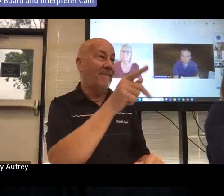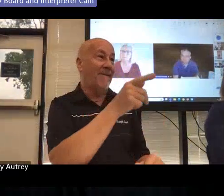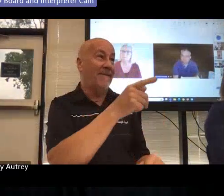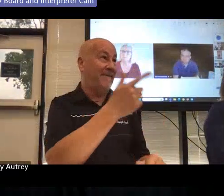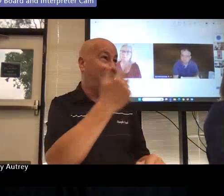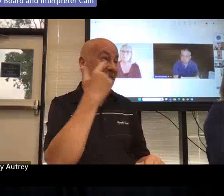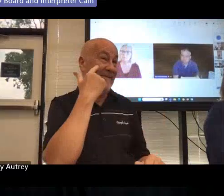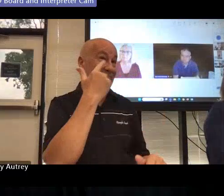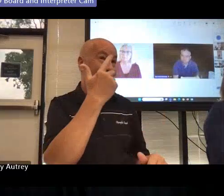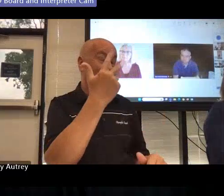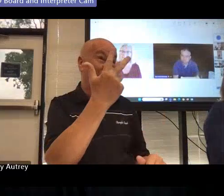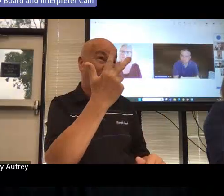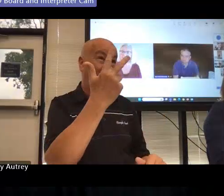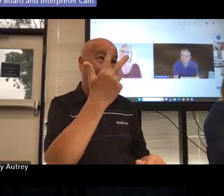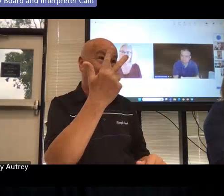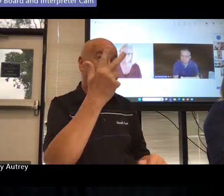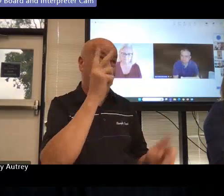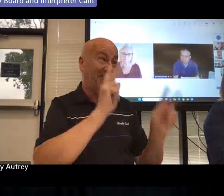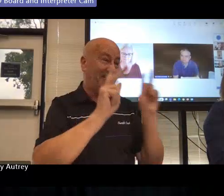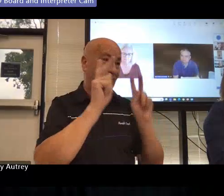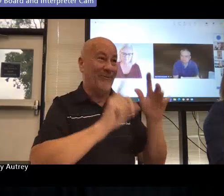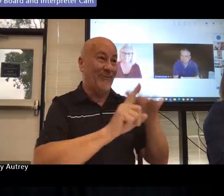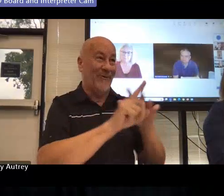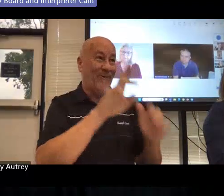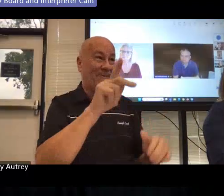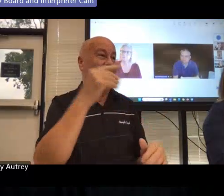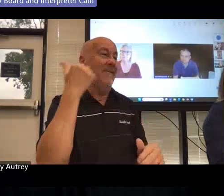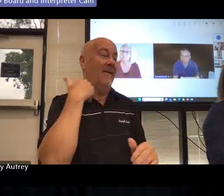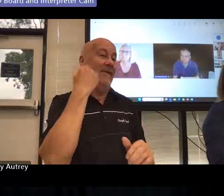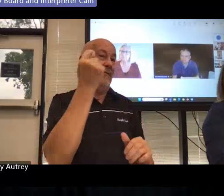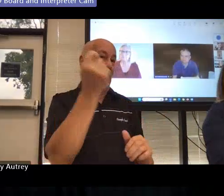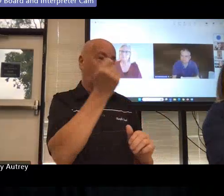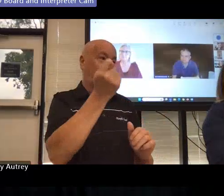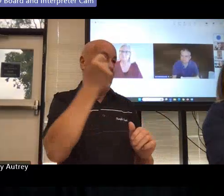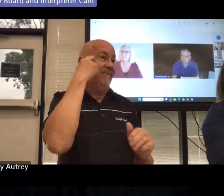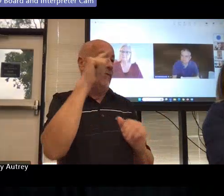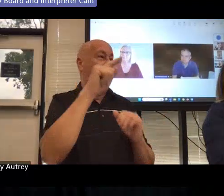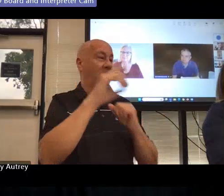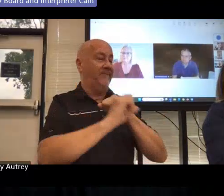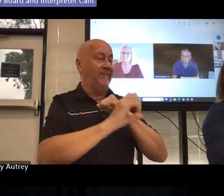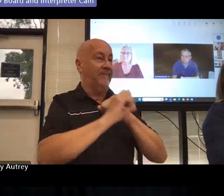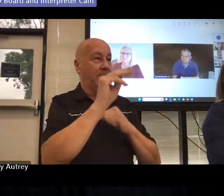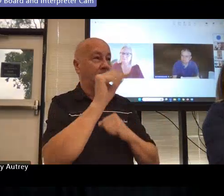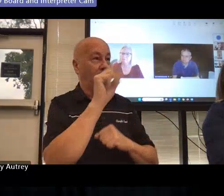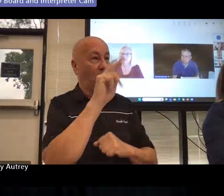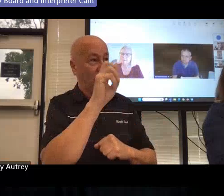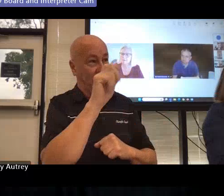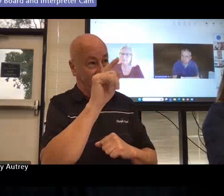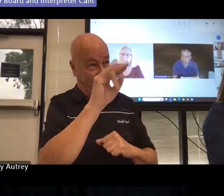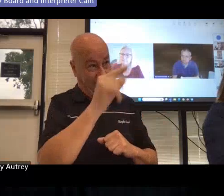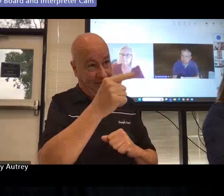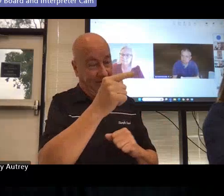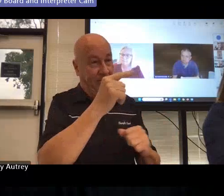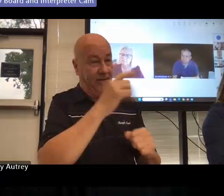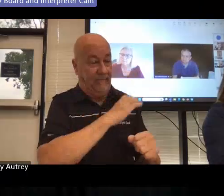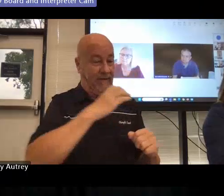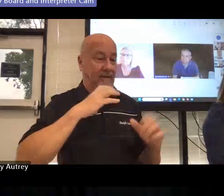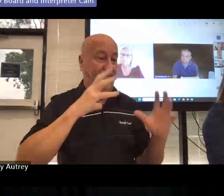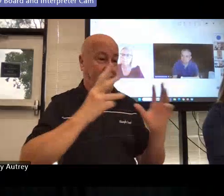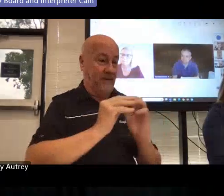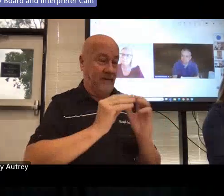here. I showed up, I want to say there were 3 other people showed up Tuesday for our marketing